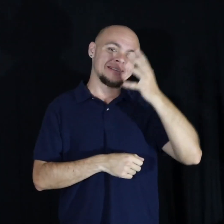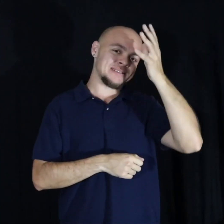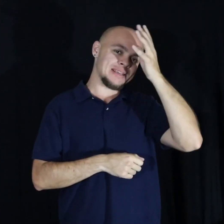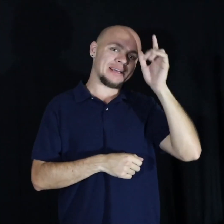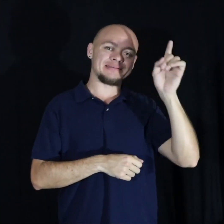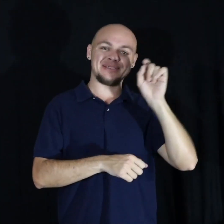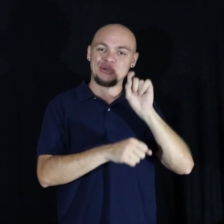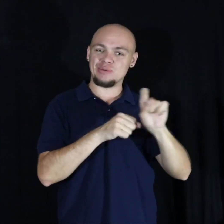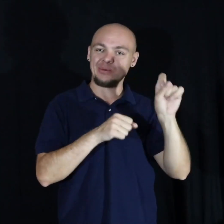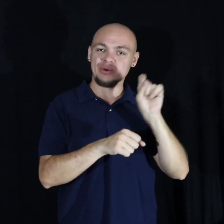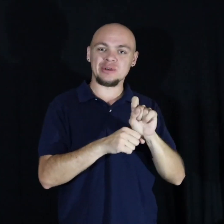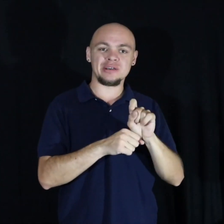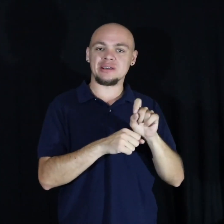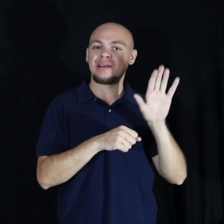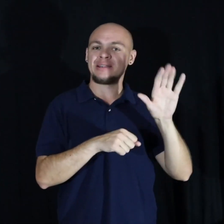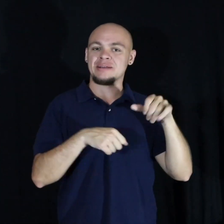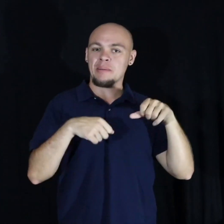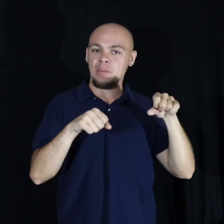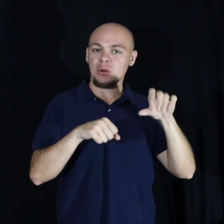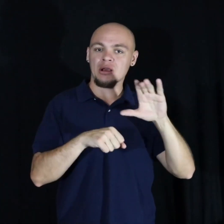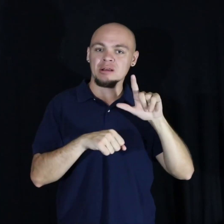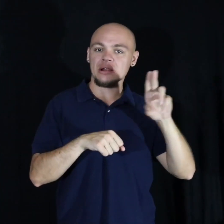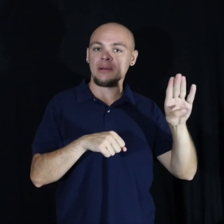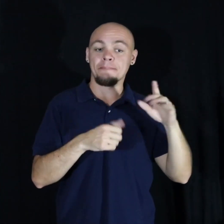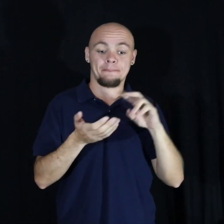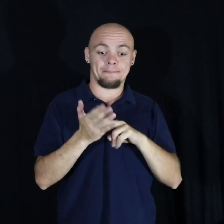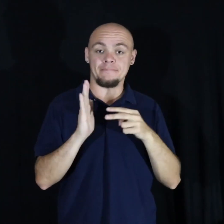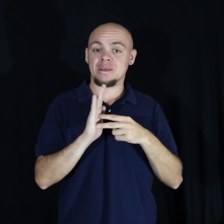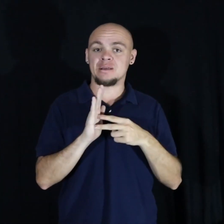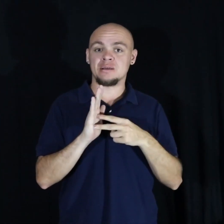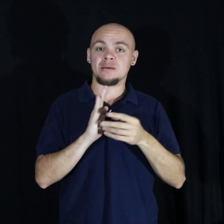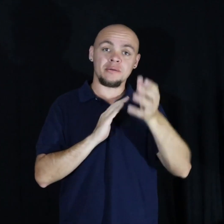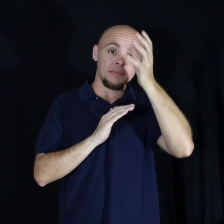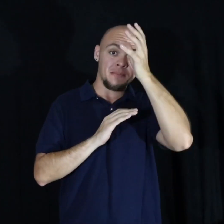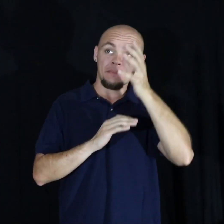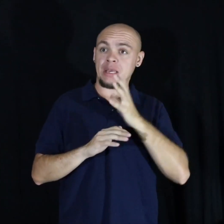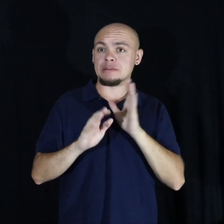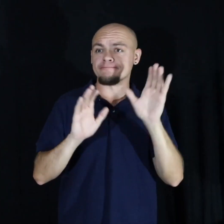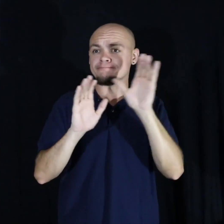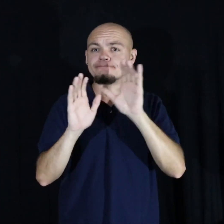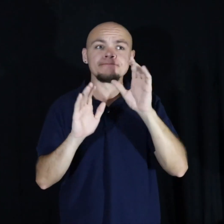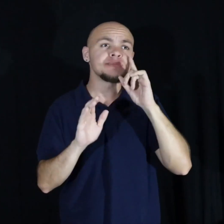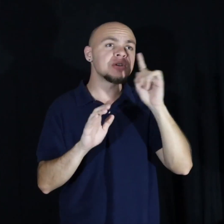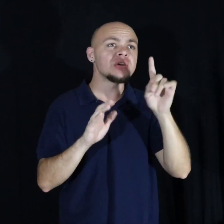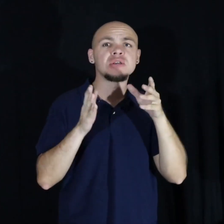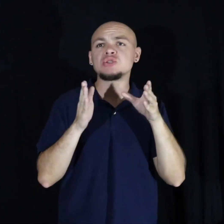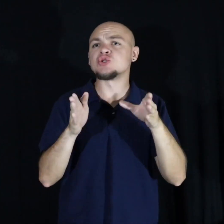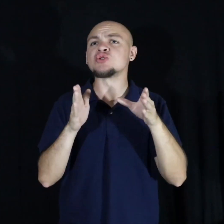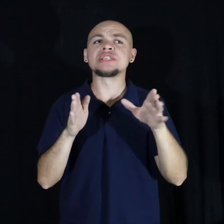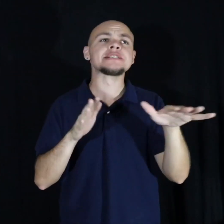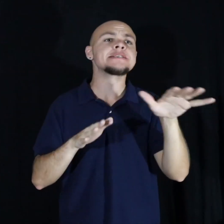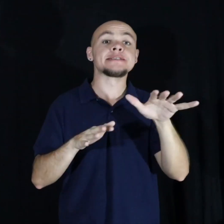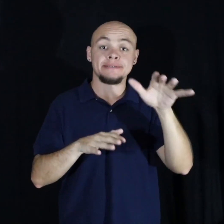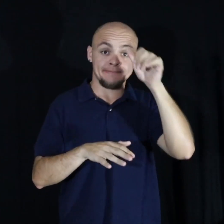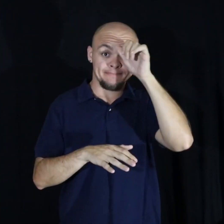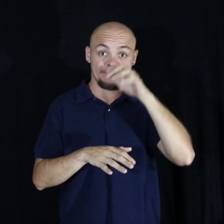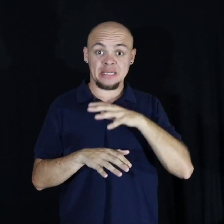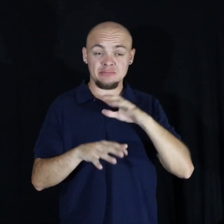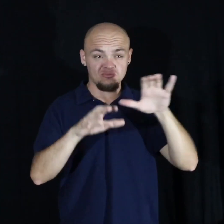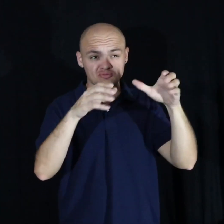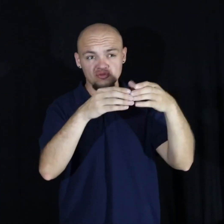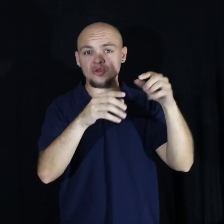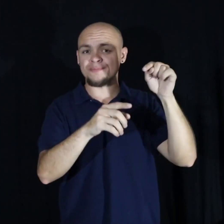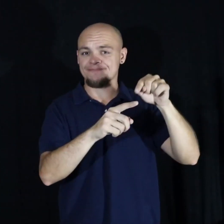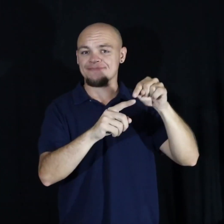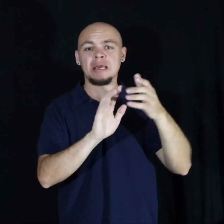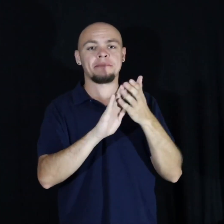at work and at his motorcycle club, led me to seek male companionship in the streets. A gang of guys in my neighborhood